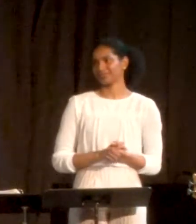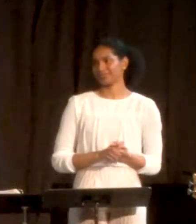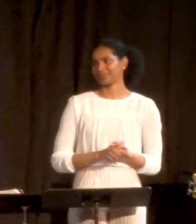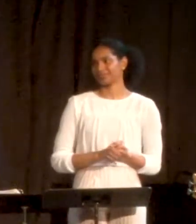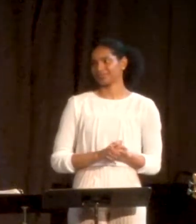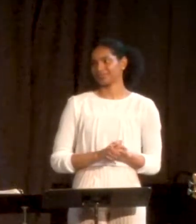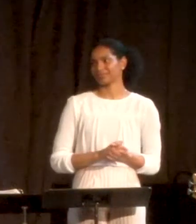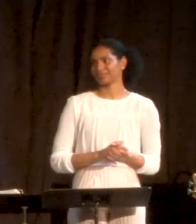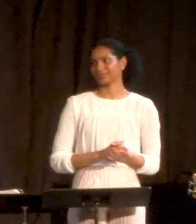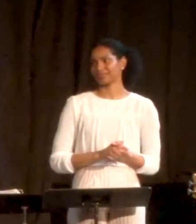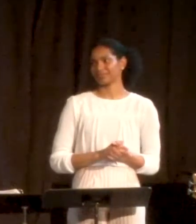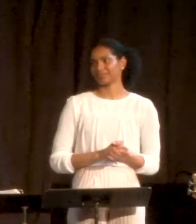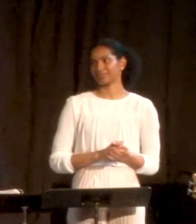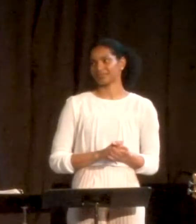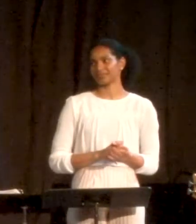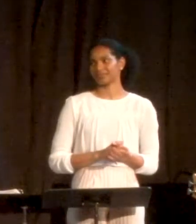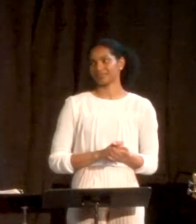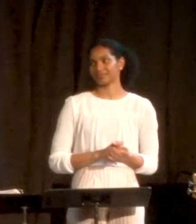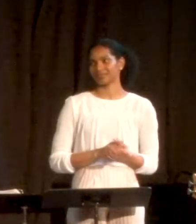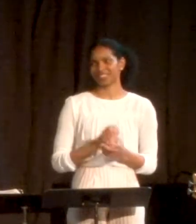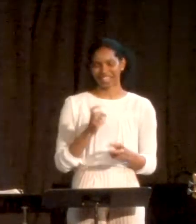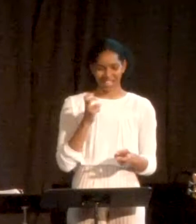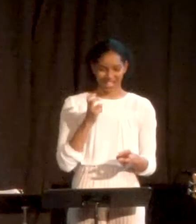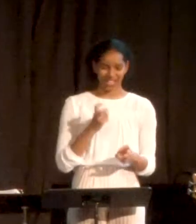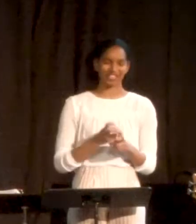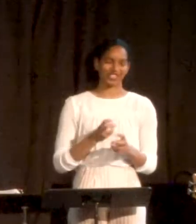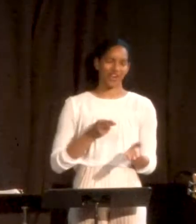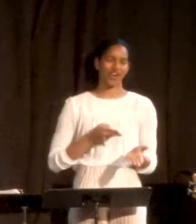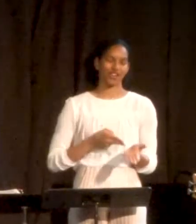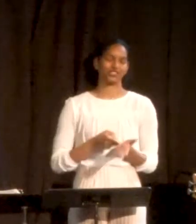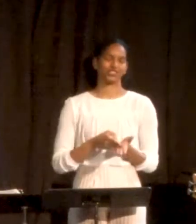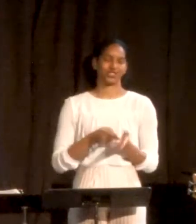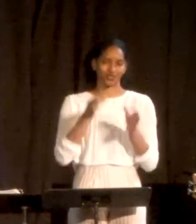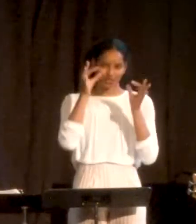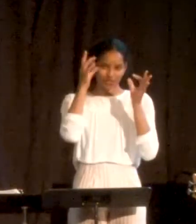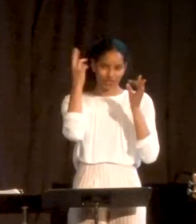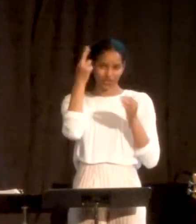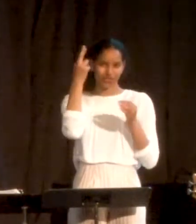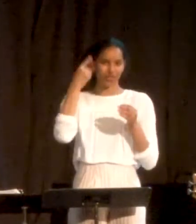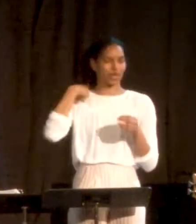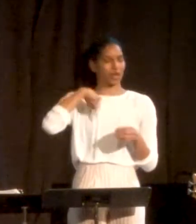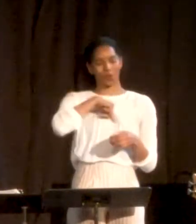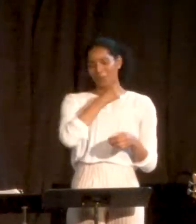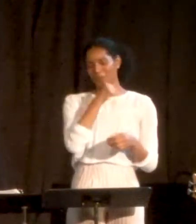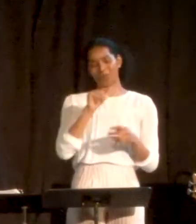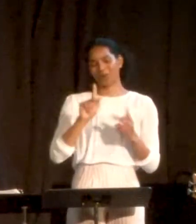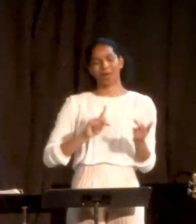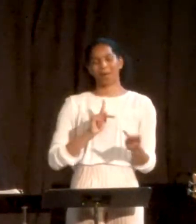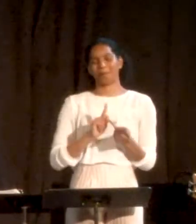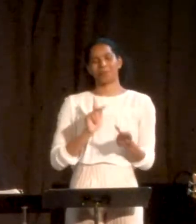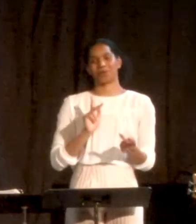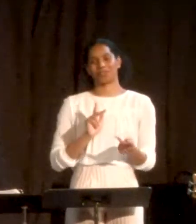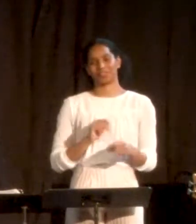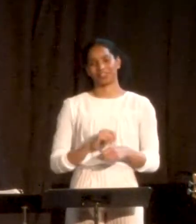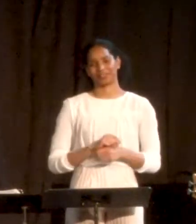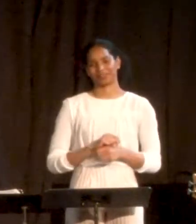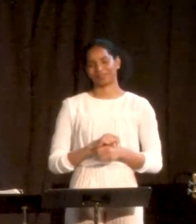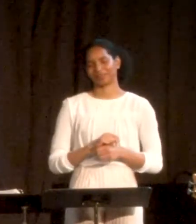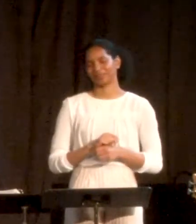If it's a hard truth, we are all cracked, a little bit